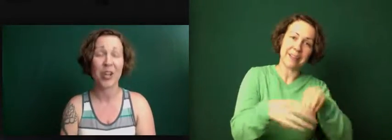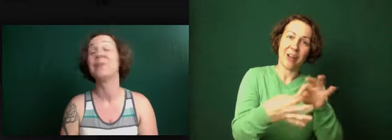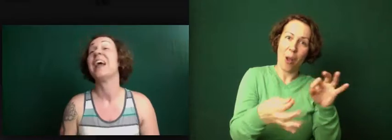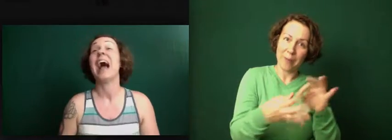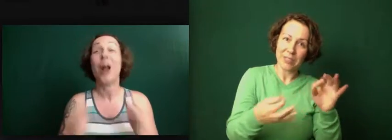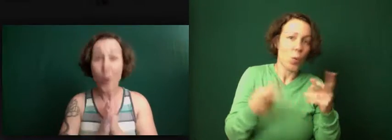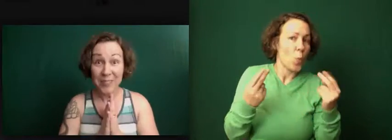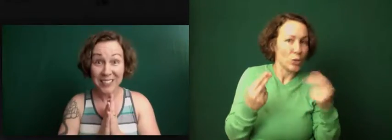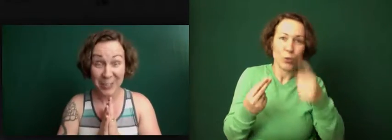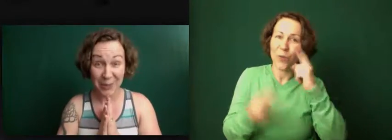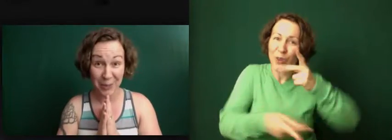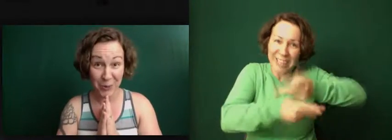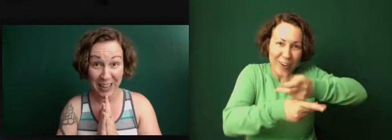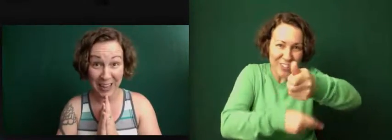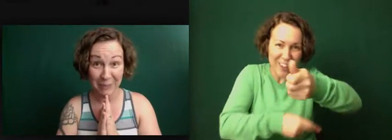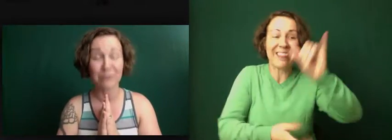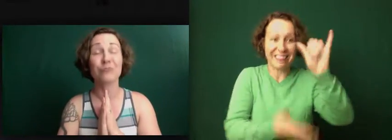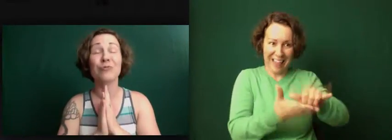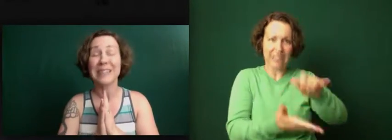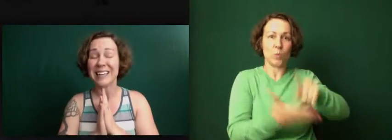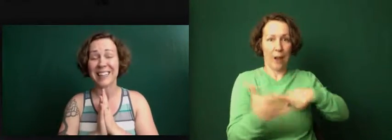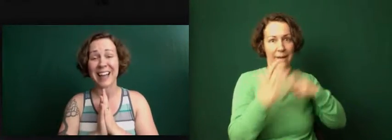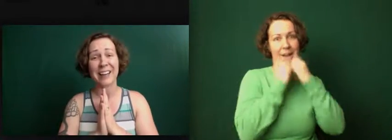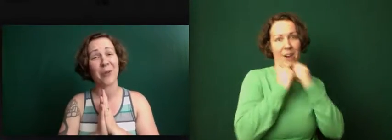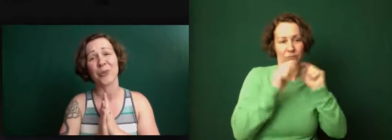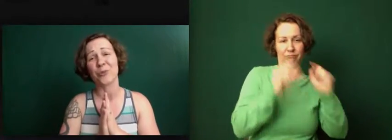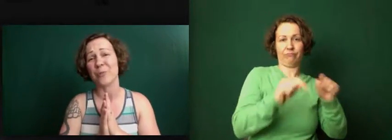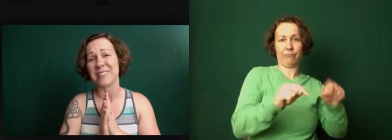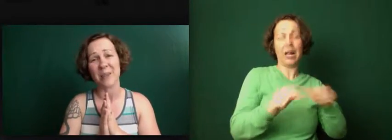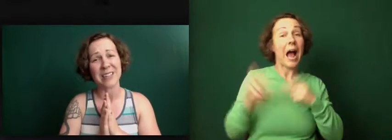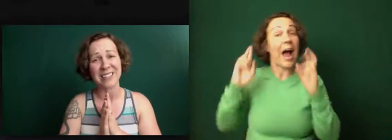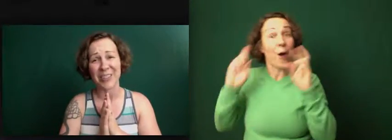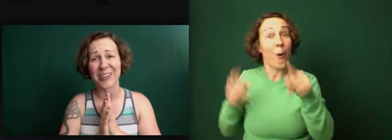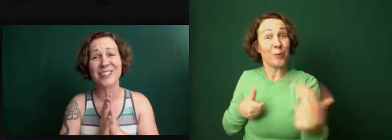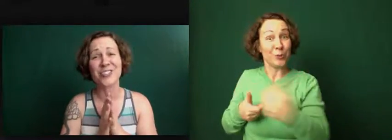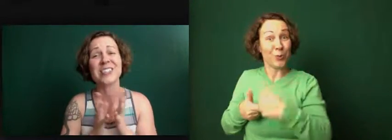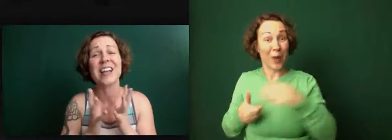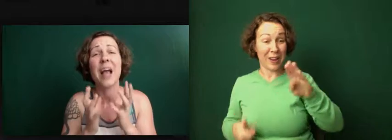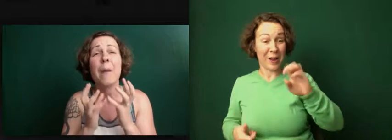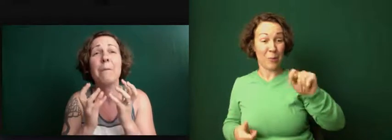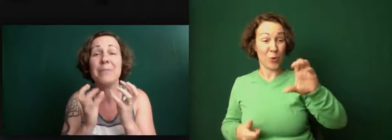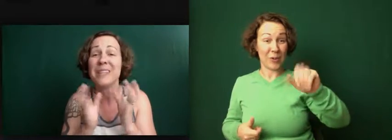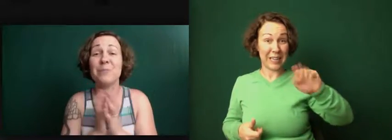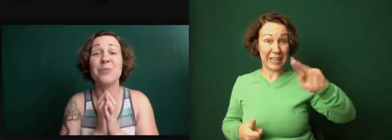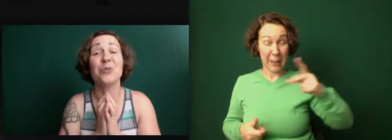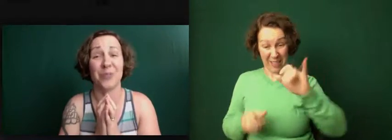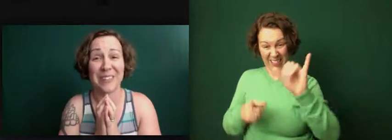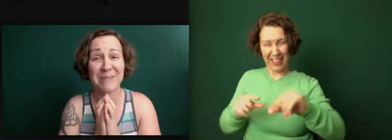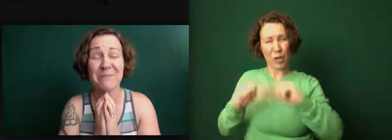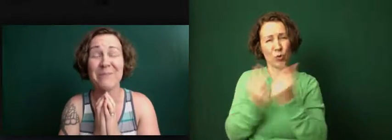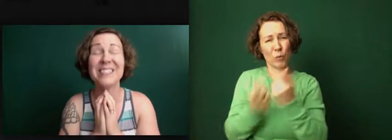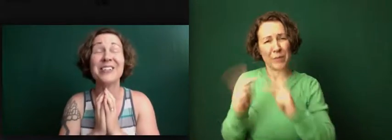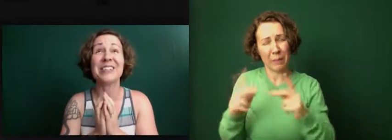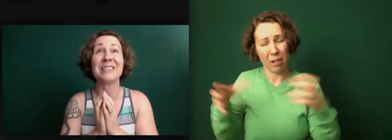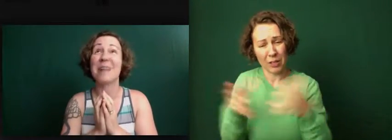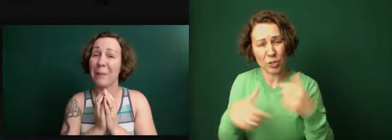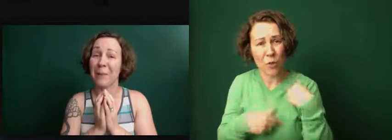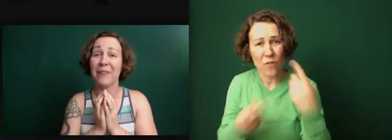care about. So I hope to see you in the boot camp. I'm really excited about the group that's coming together. It's beautiful.